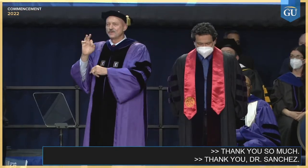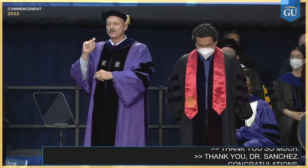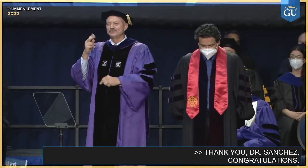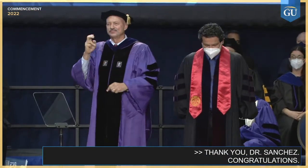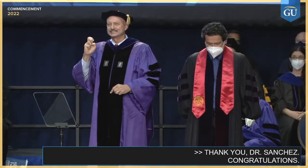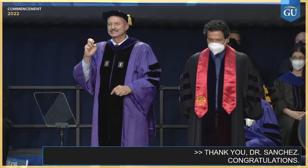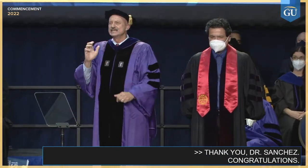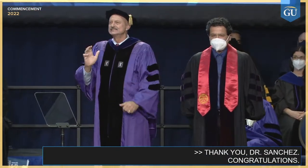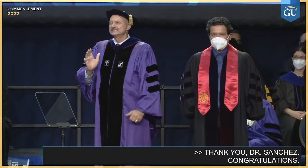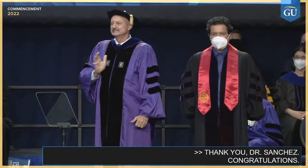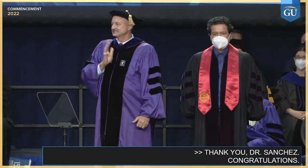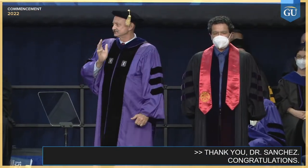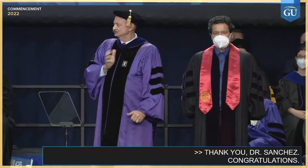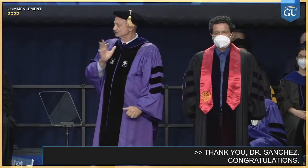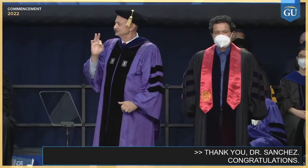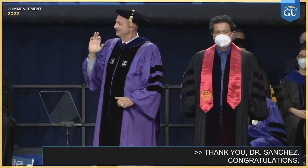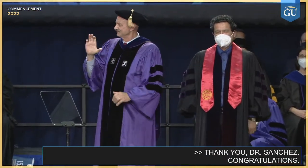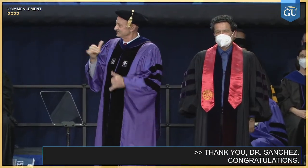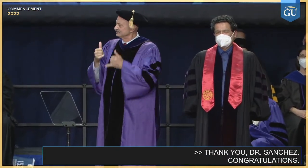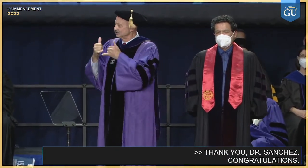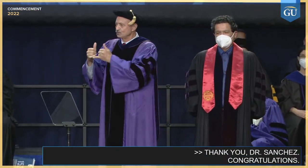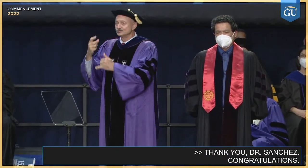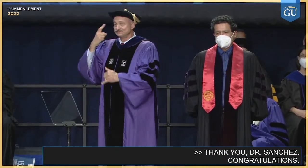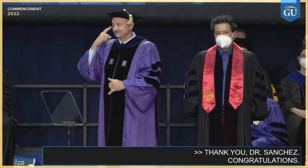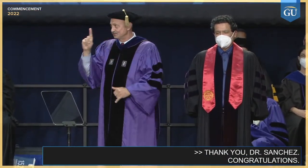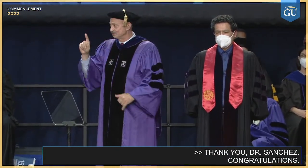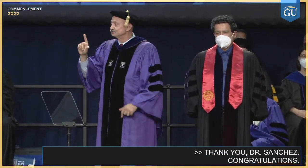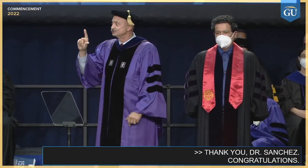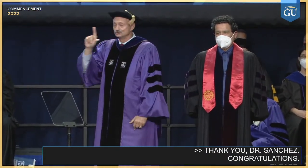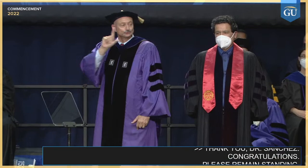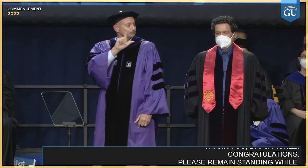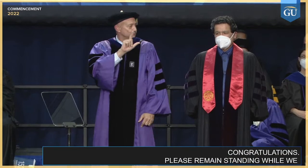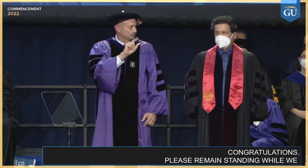Please remain standing while we announce the recipient for the